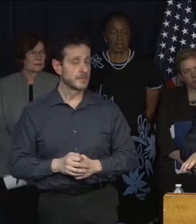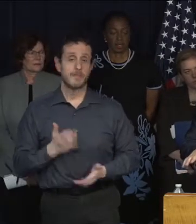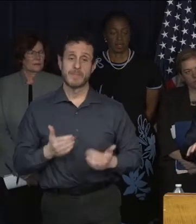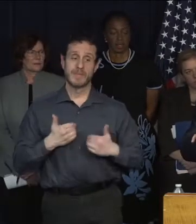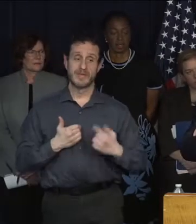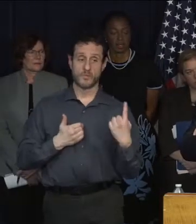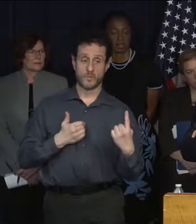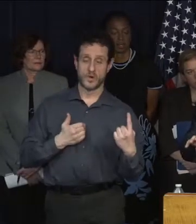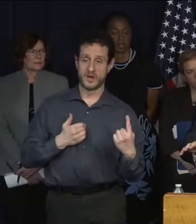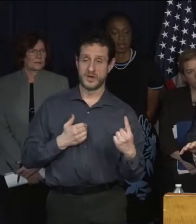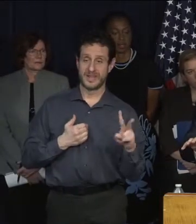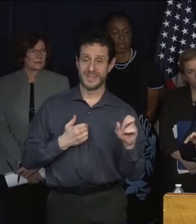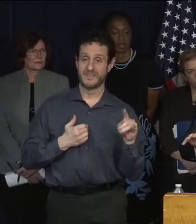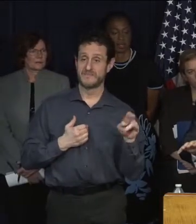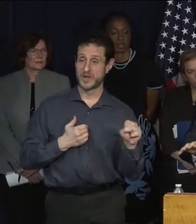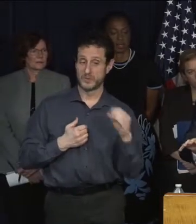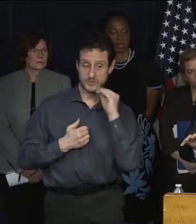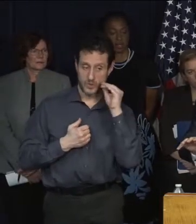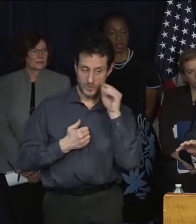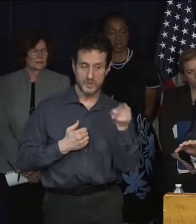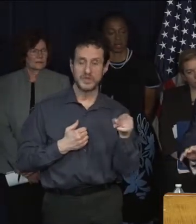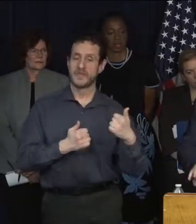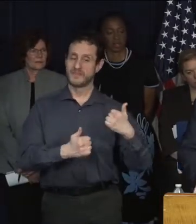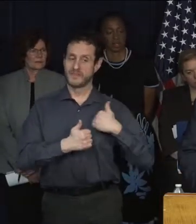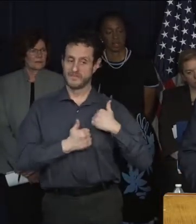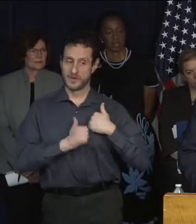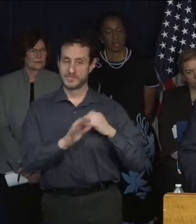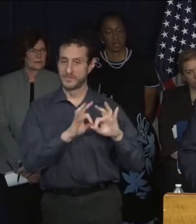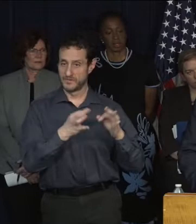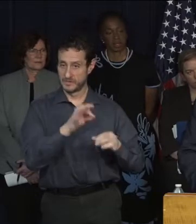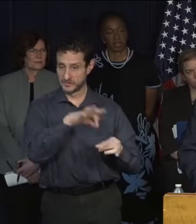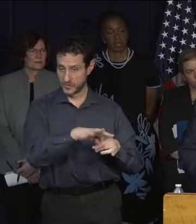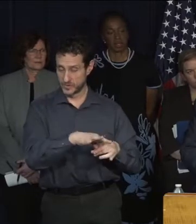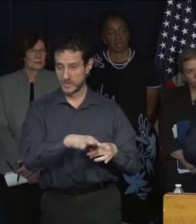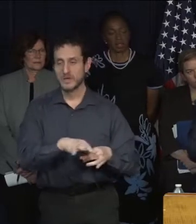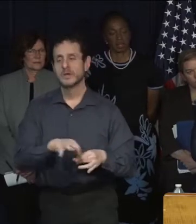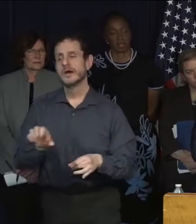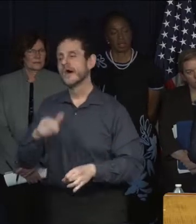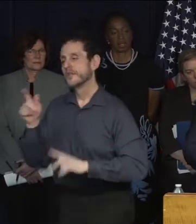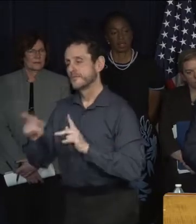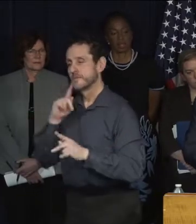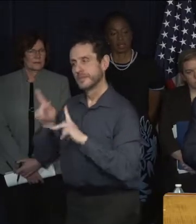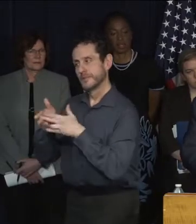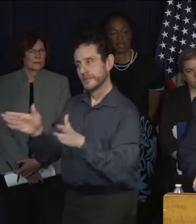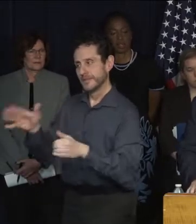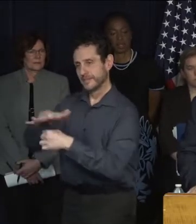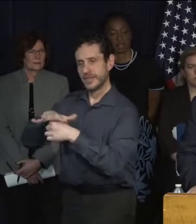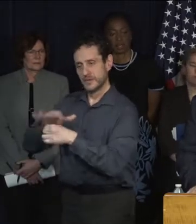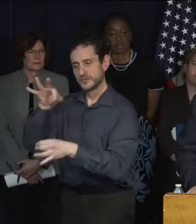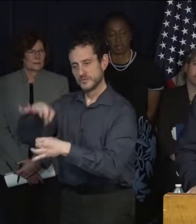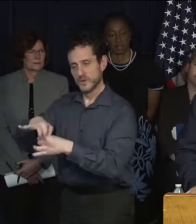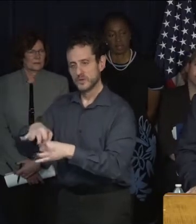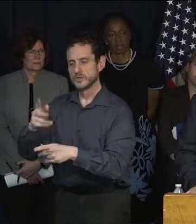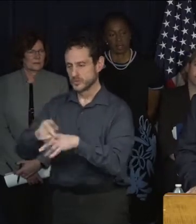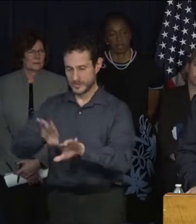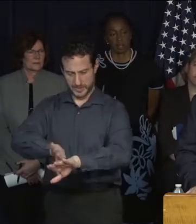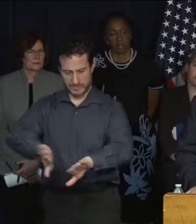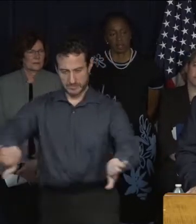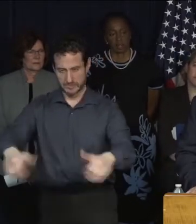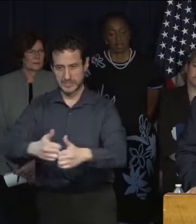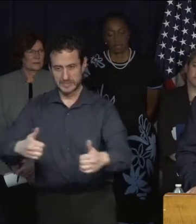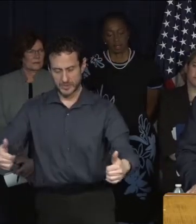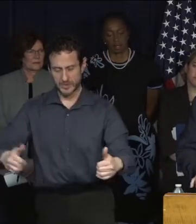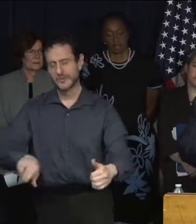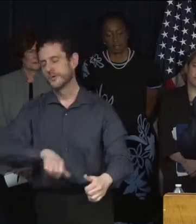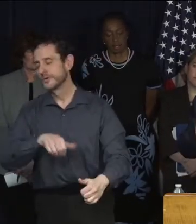veterans home that the veterans and their families might vote at, and another for people in the area to vote at, just to keep them separate, or some